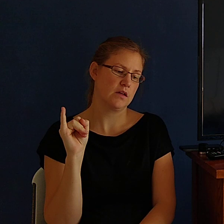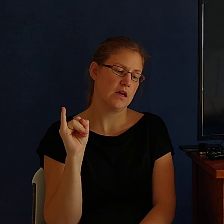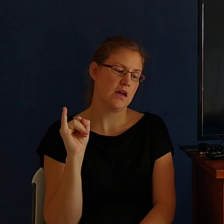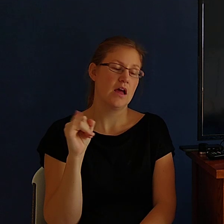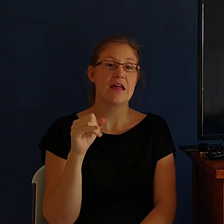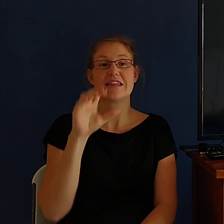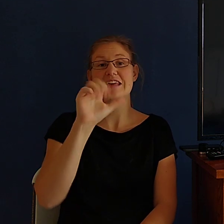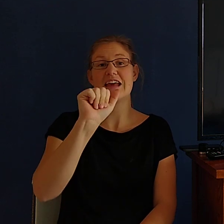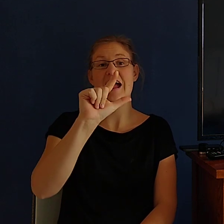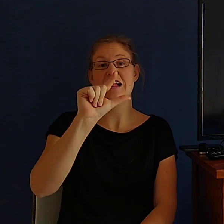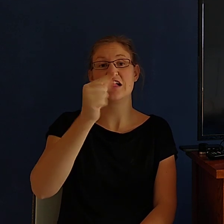need to